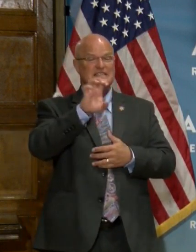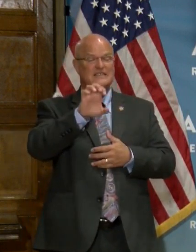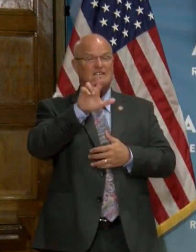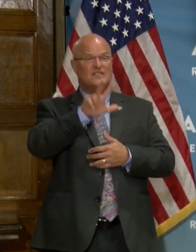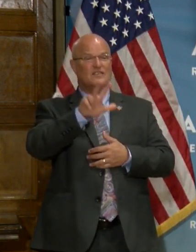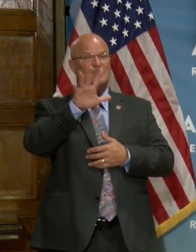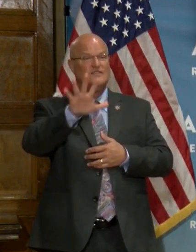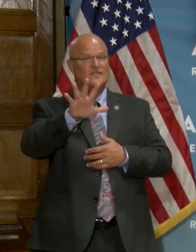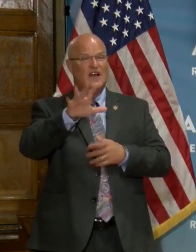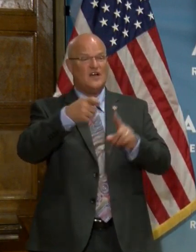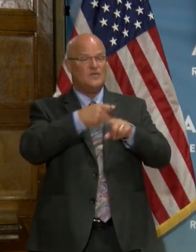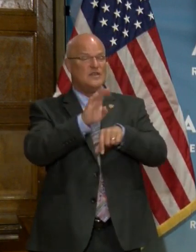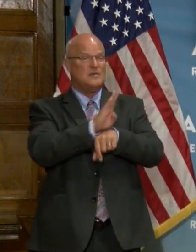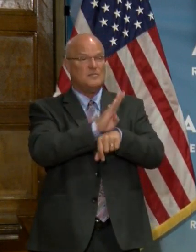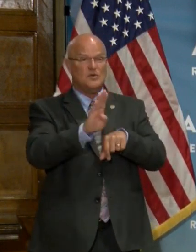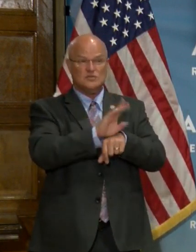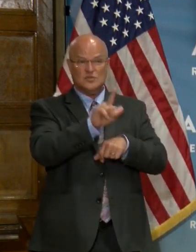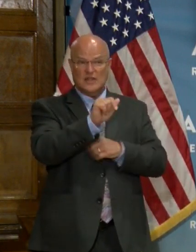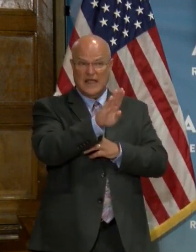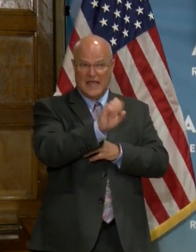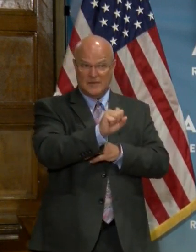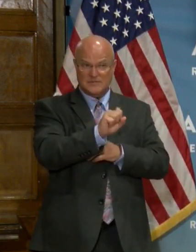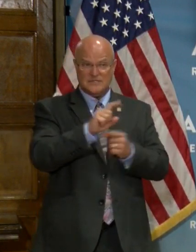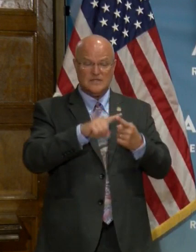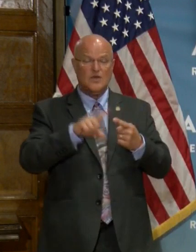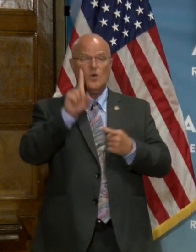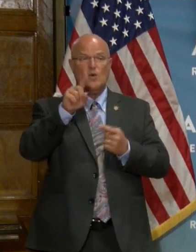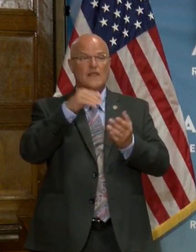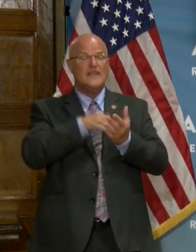5,635 were from commercial labs.